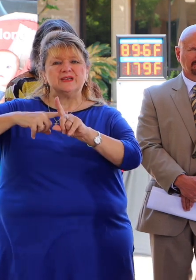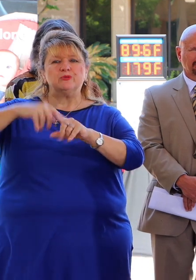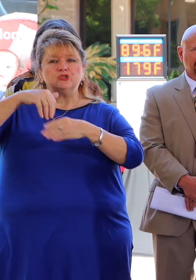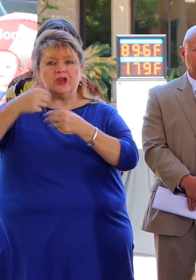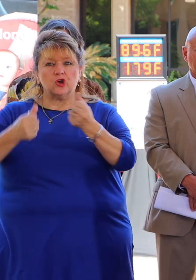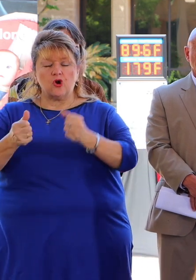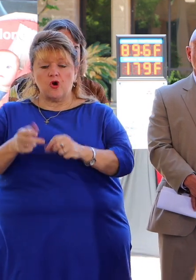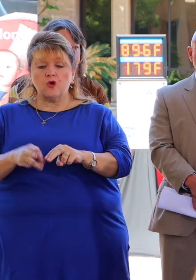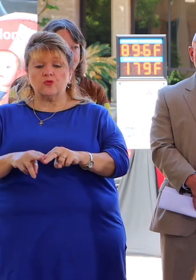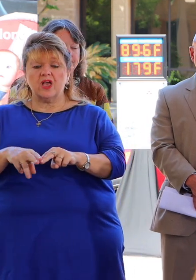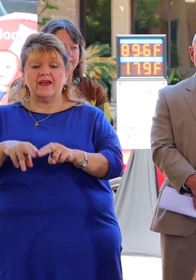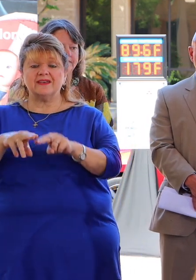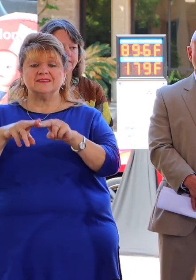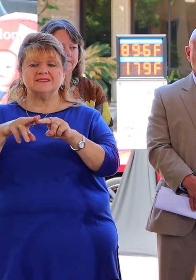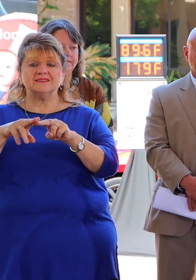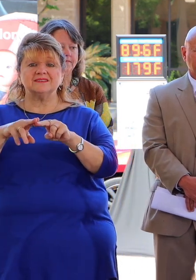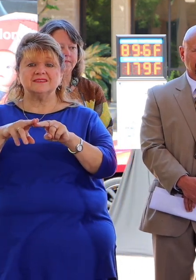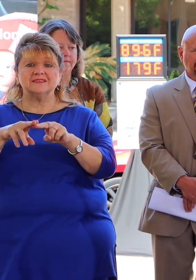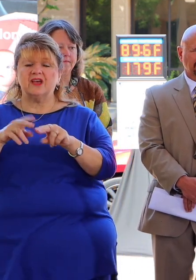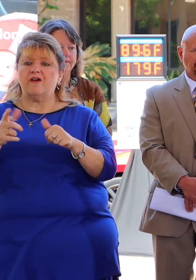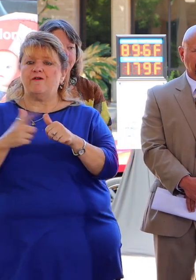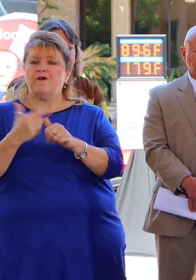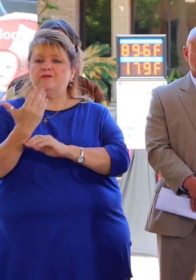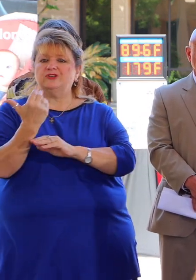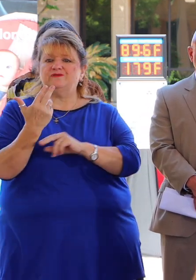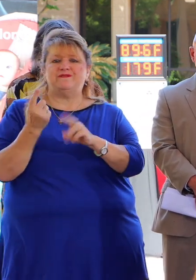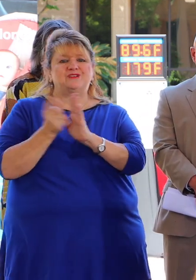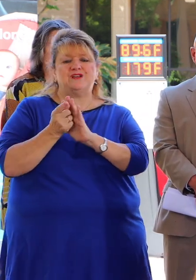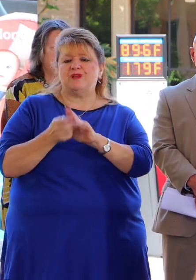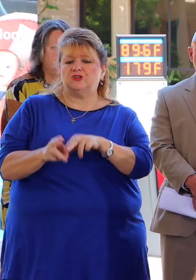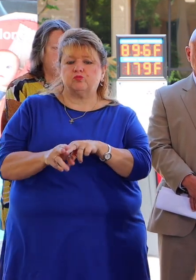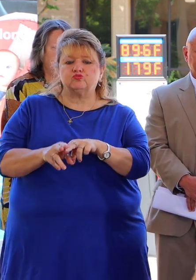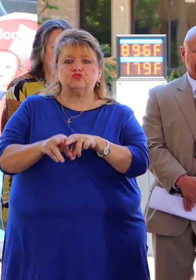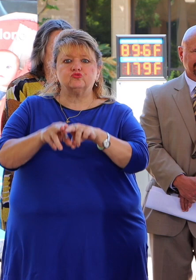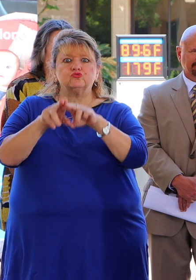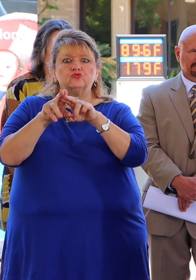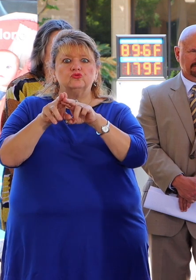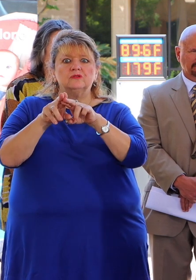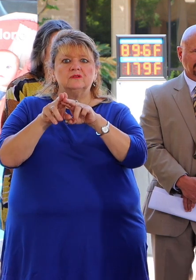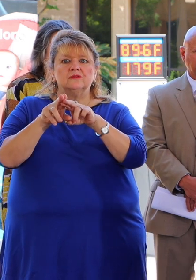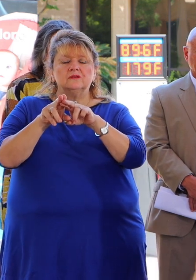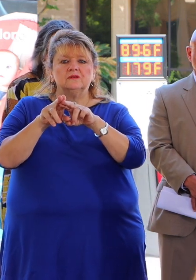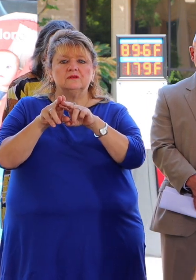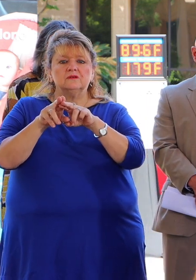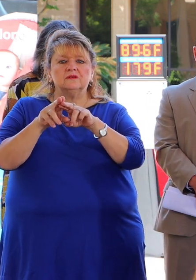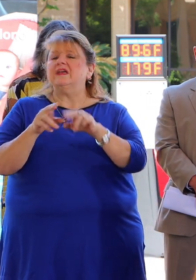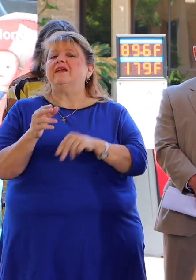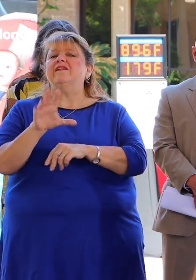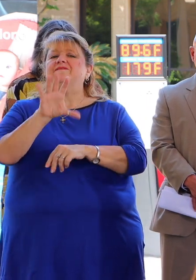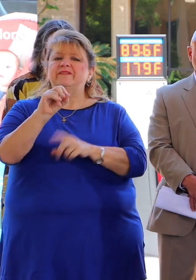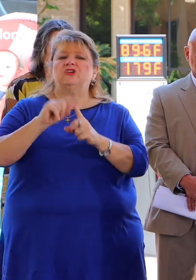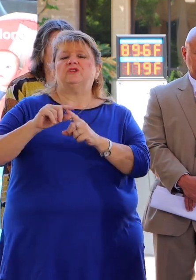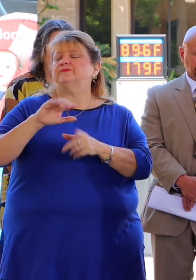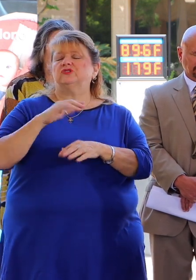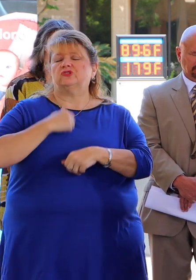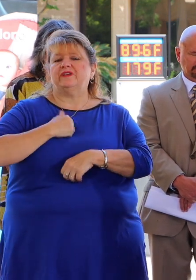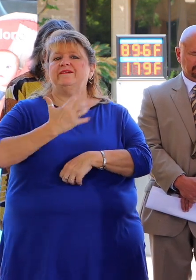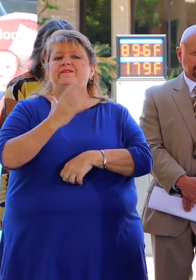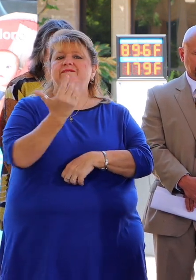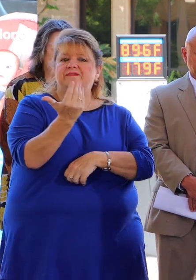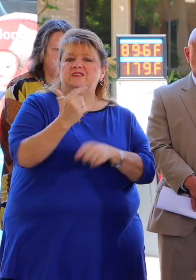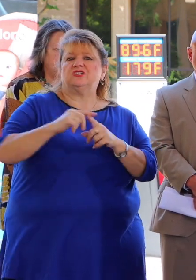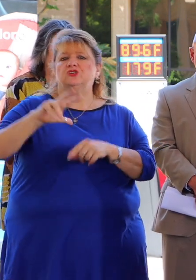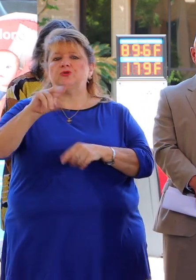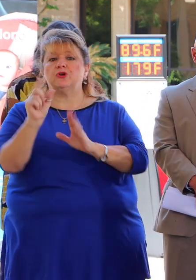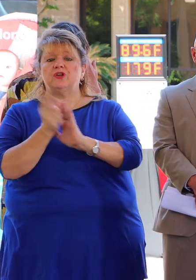vehicle can occur within the first 15 minutes. Or sometimes within the first 15 to 30 minutes of